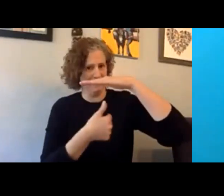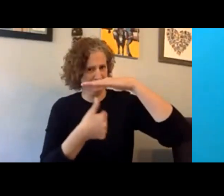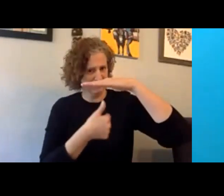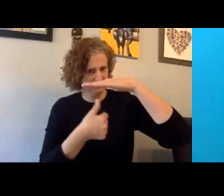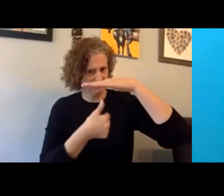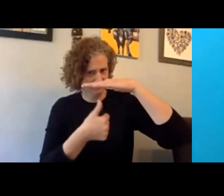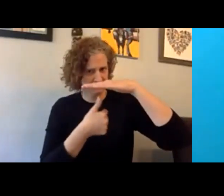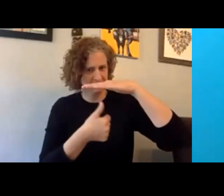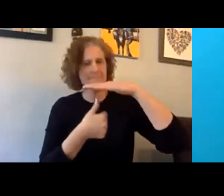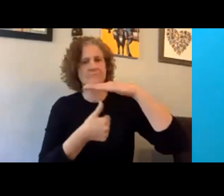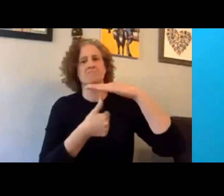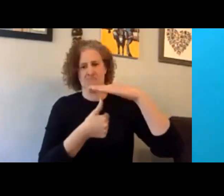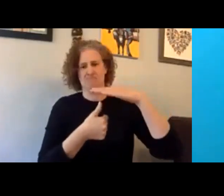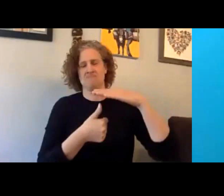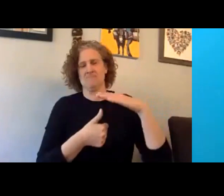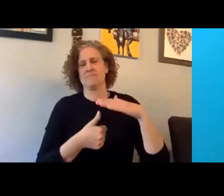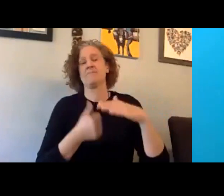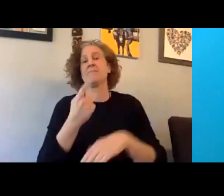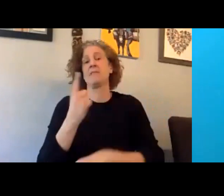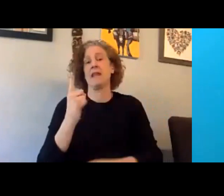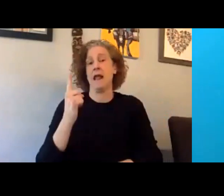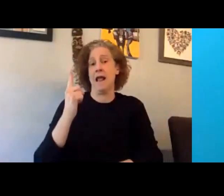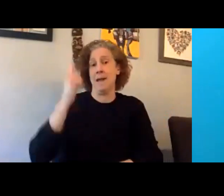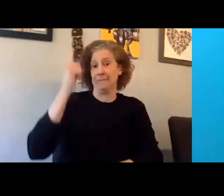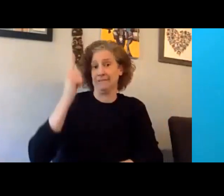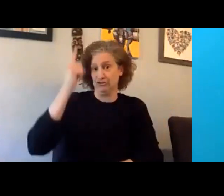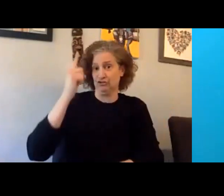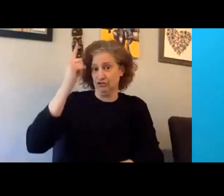Basement looks like this.